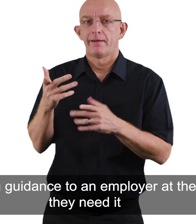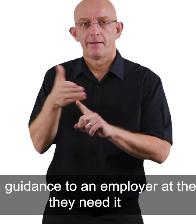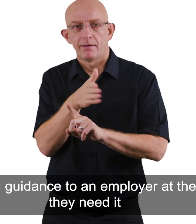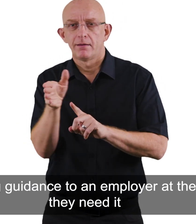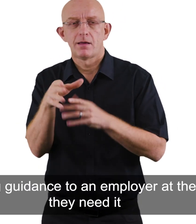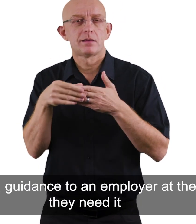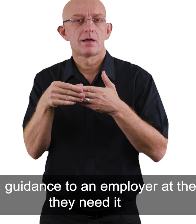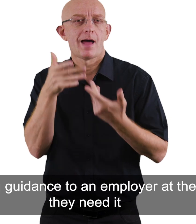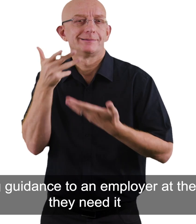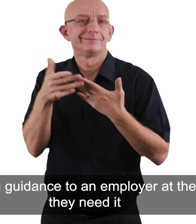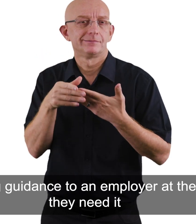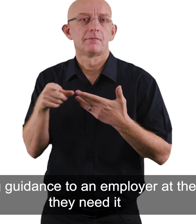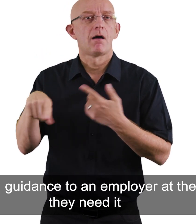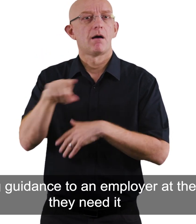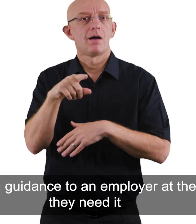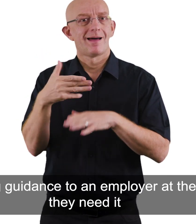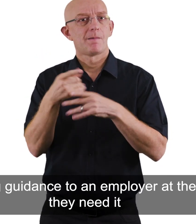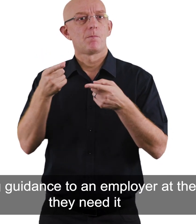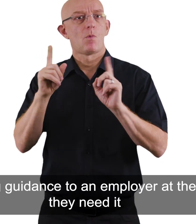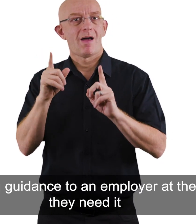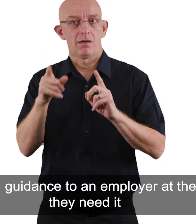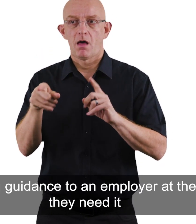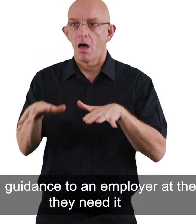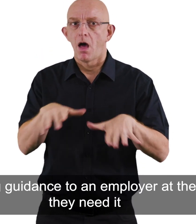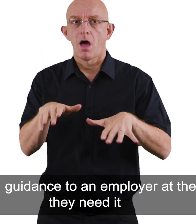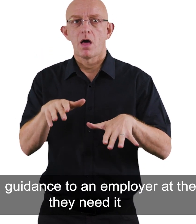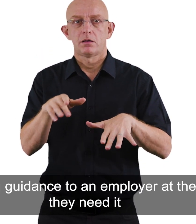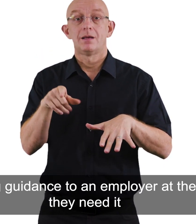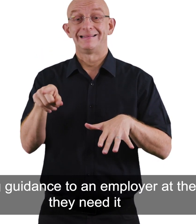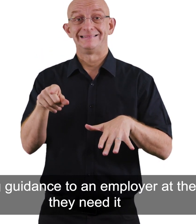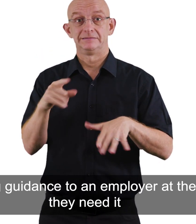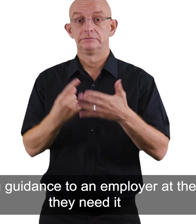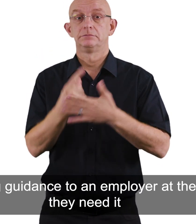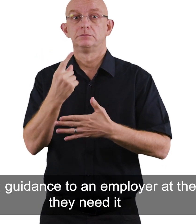Providing guidance to an employer at the time they need it